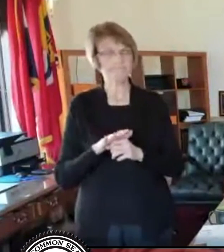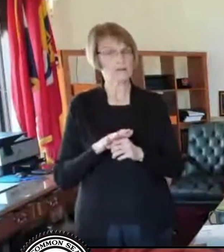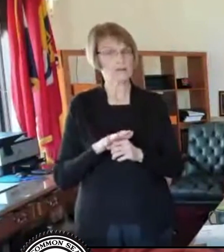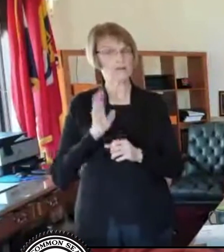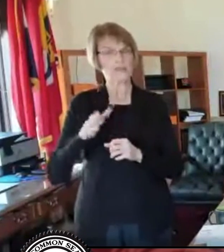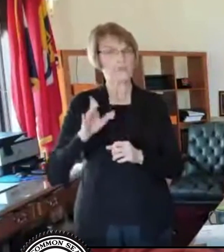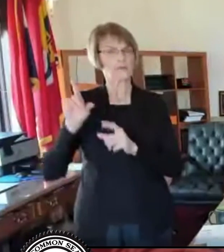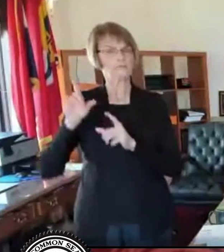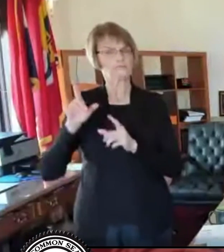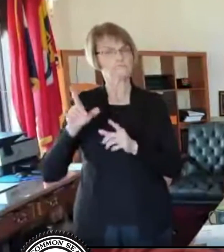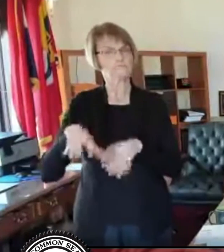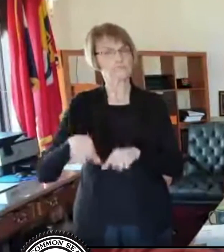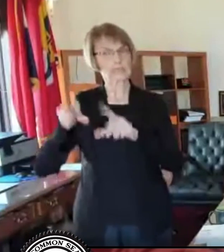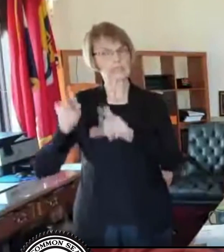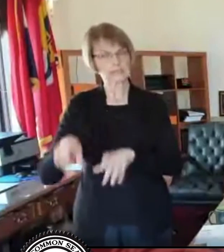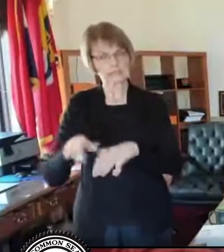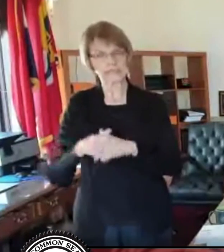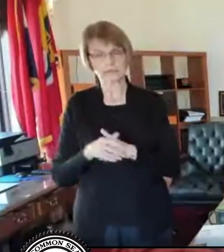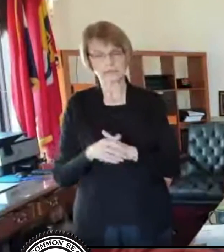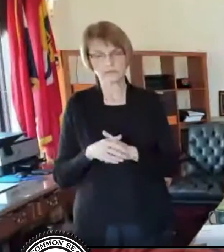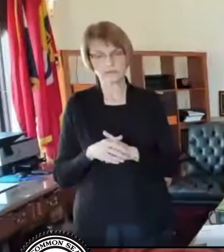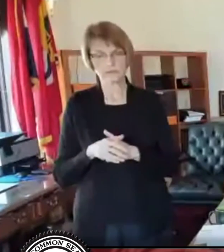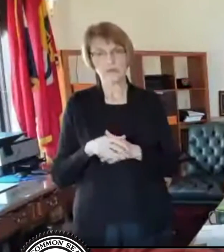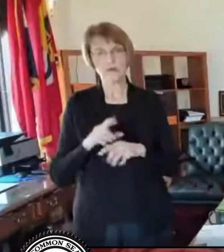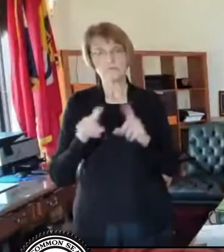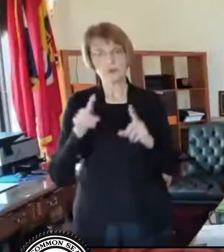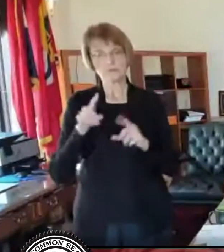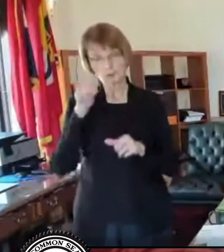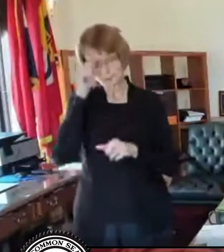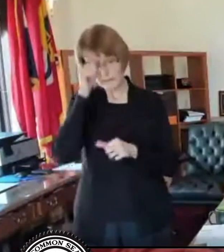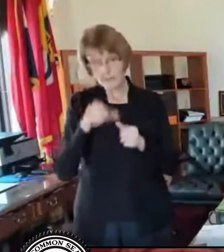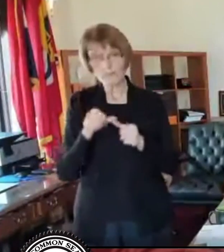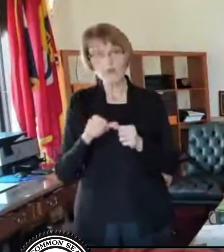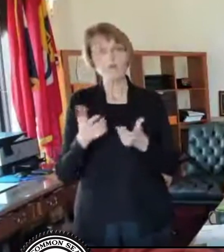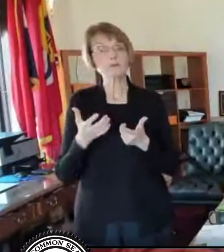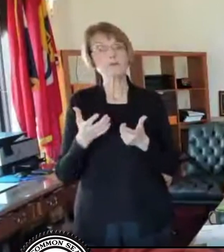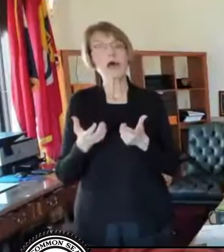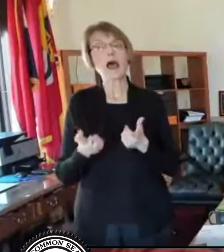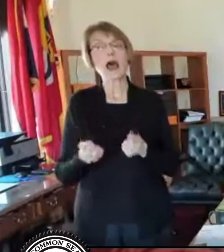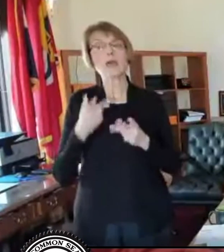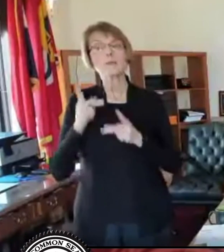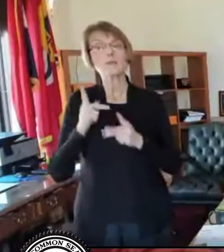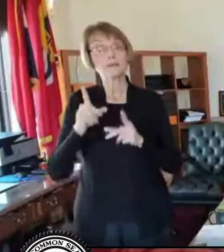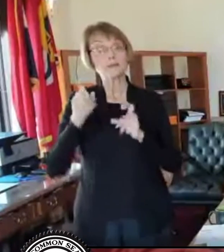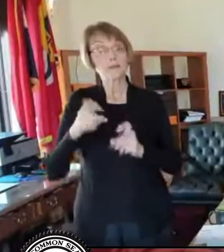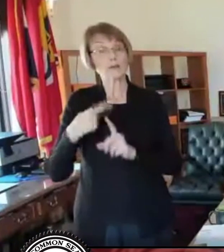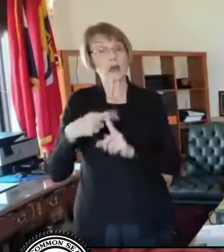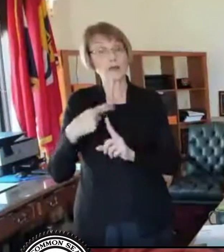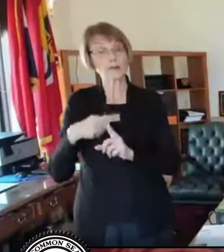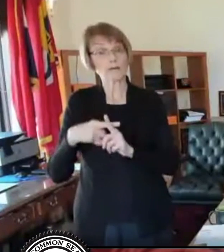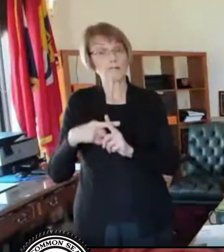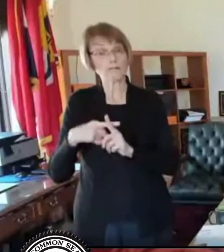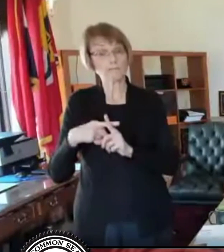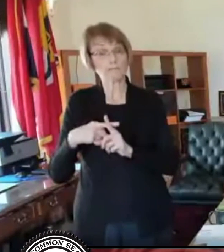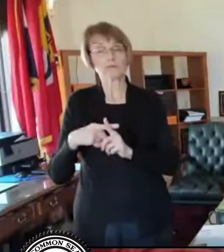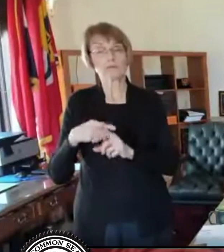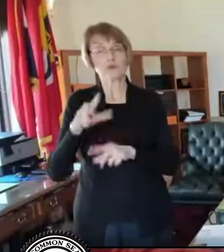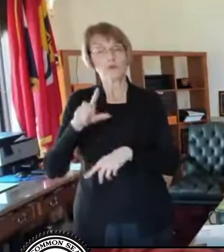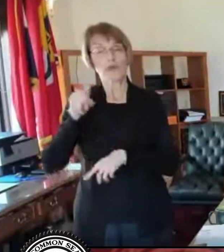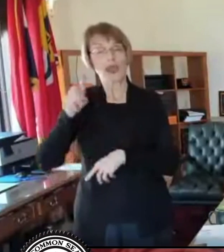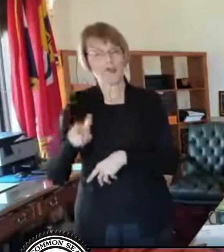But our positivity rate is still only about 3.5%. So I think what that says is